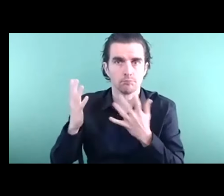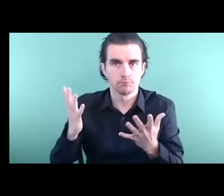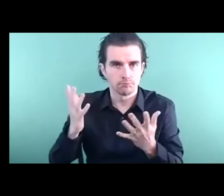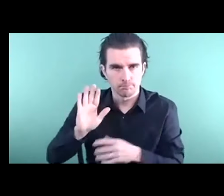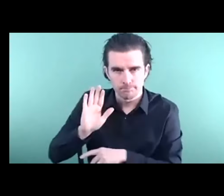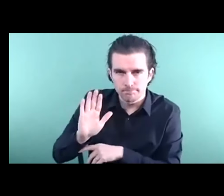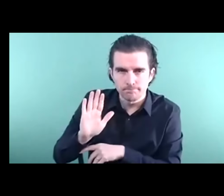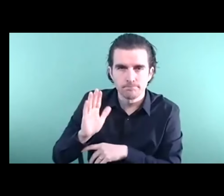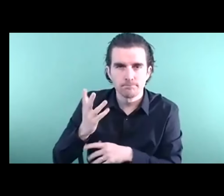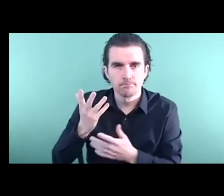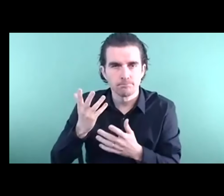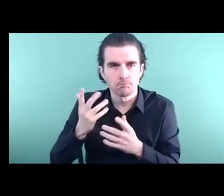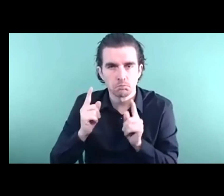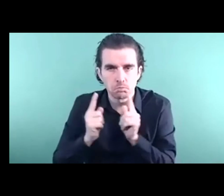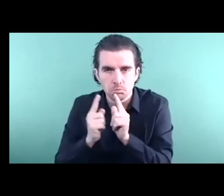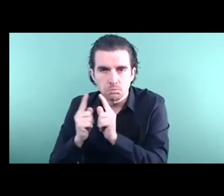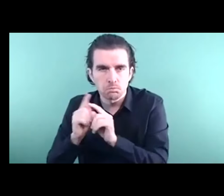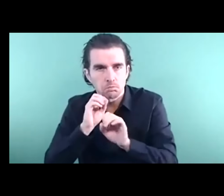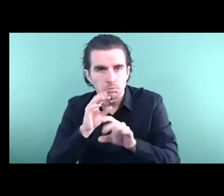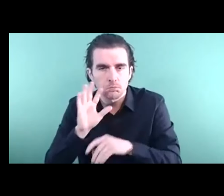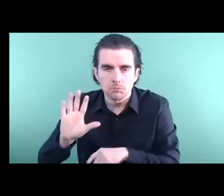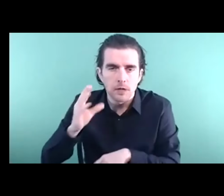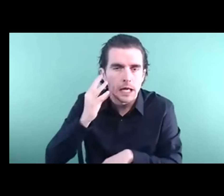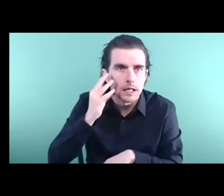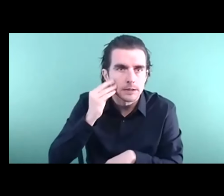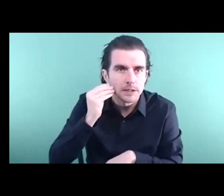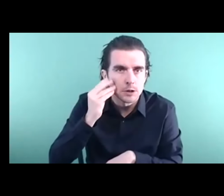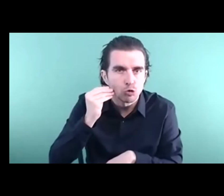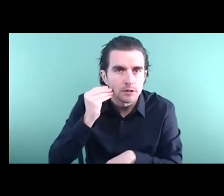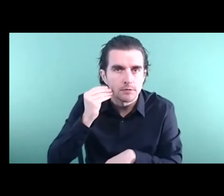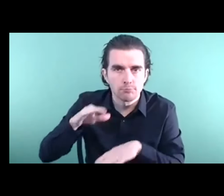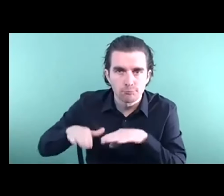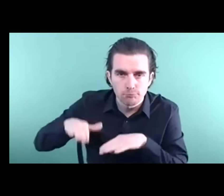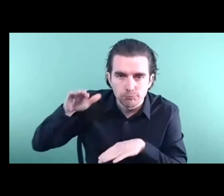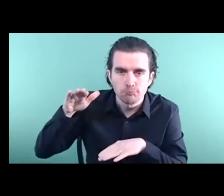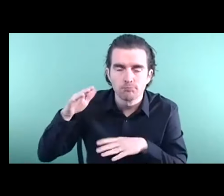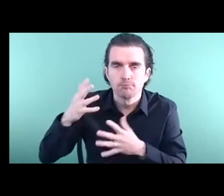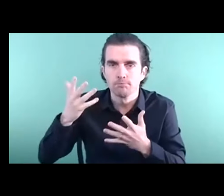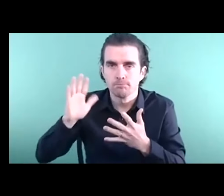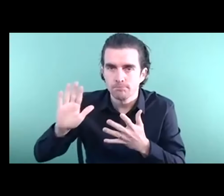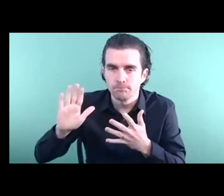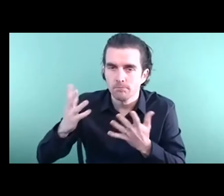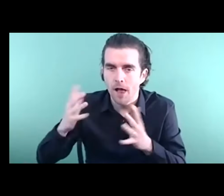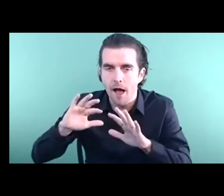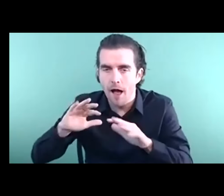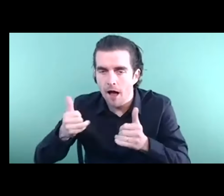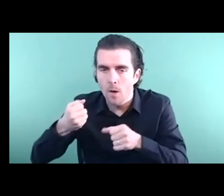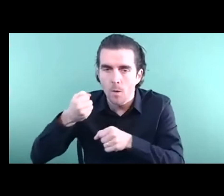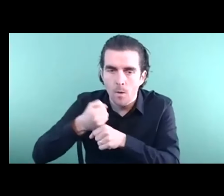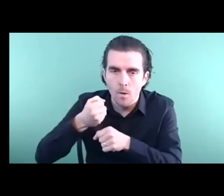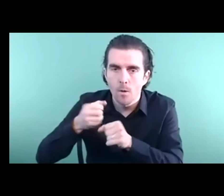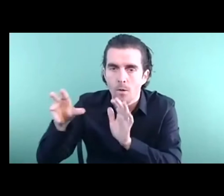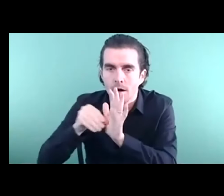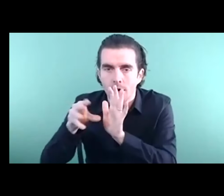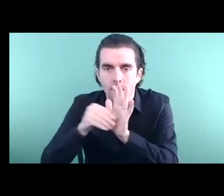answer and a discussion session after that. So the first hour will be the panel session, 10 or